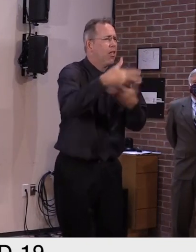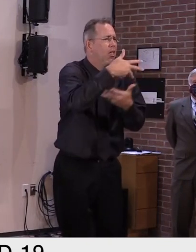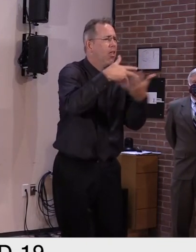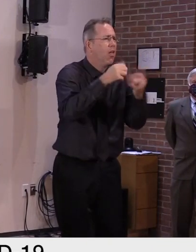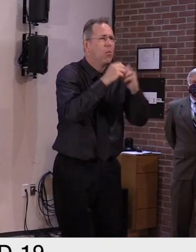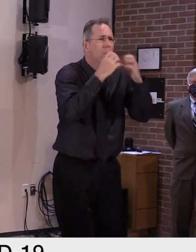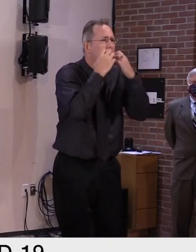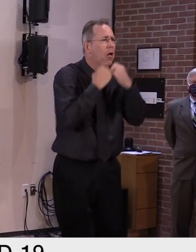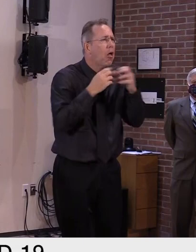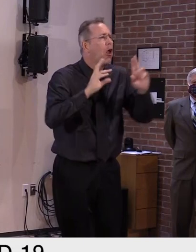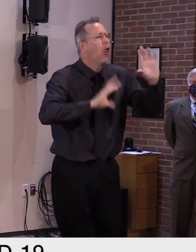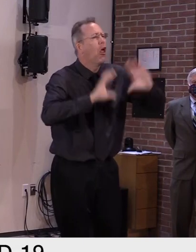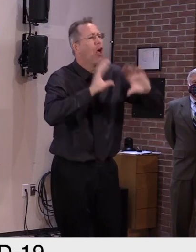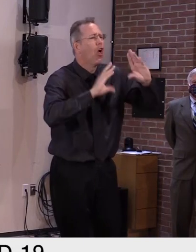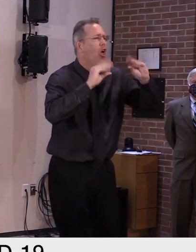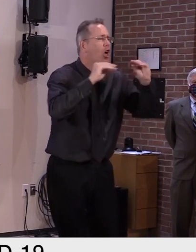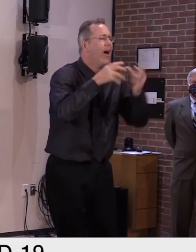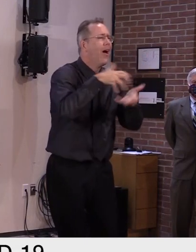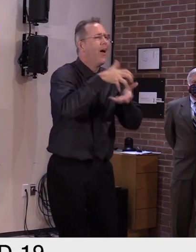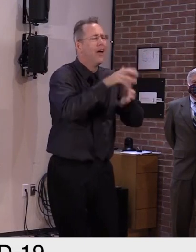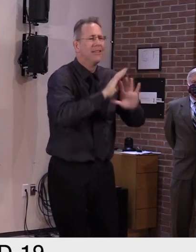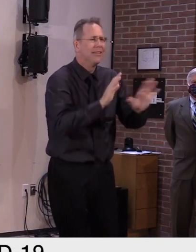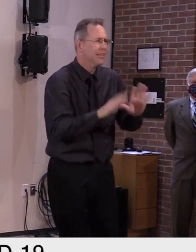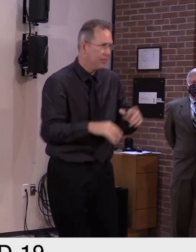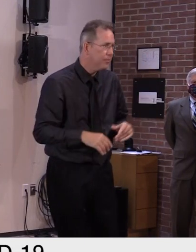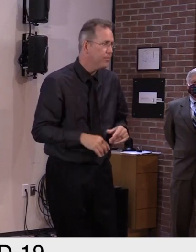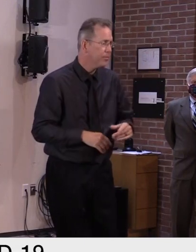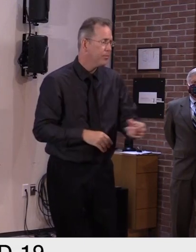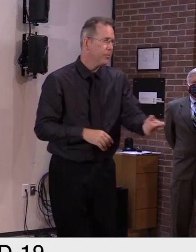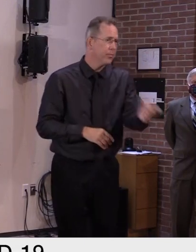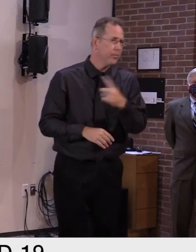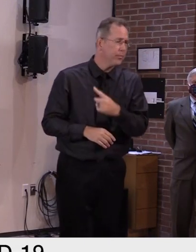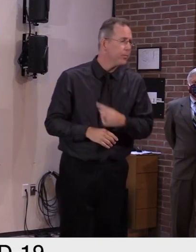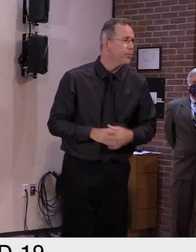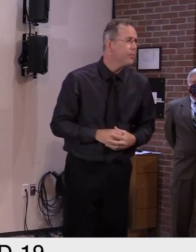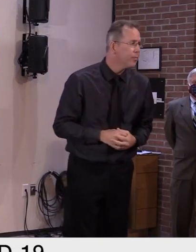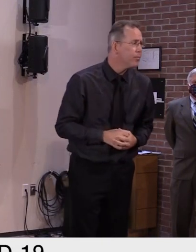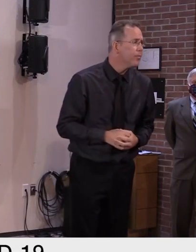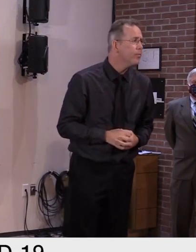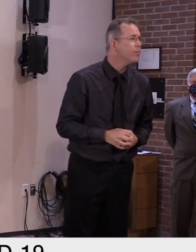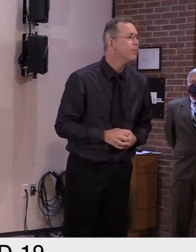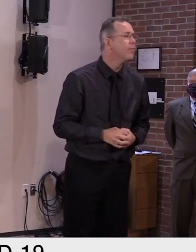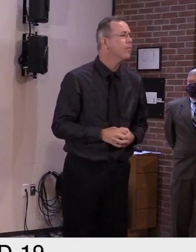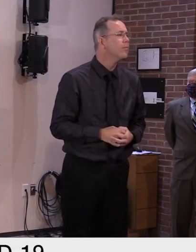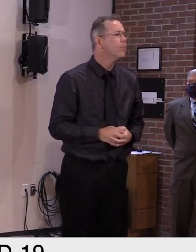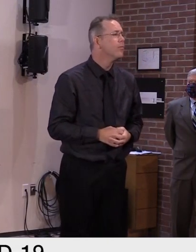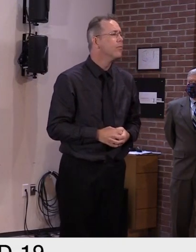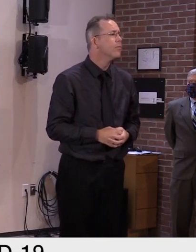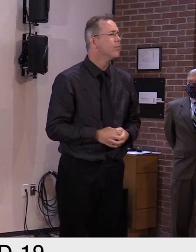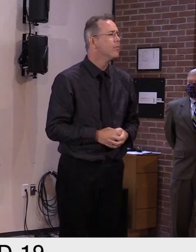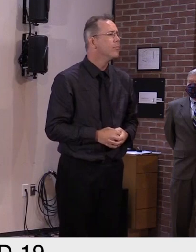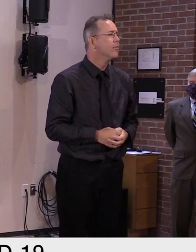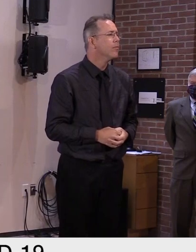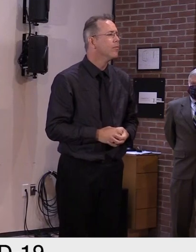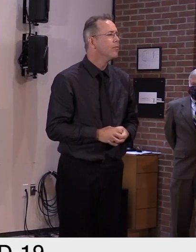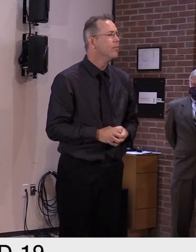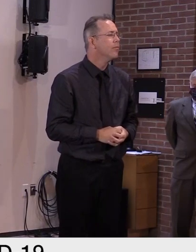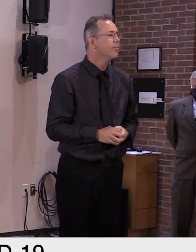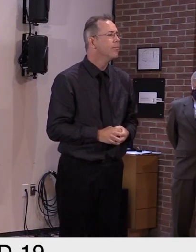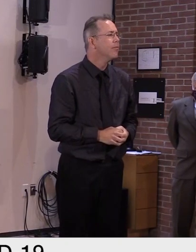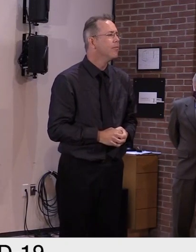depression's a tough thing, and we're coming into that season where depression can creep into